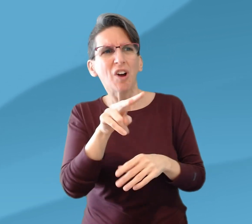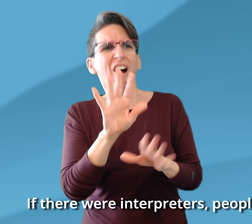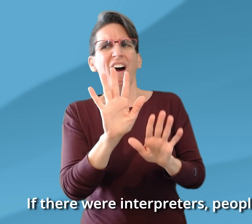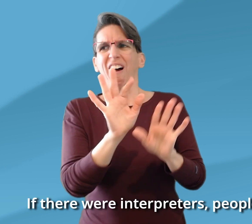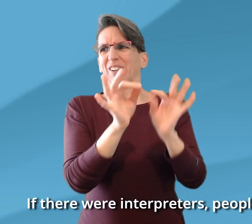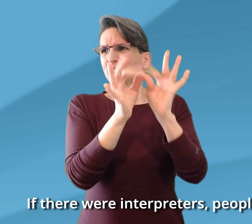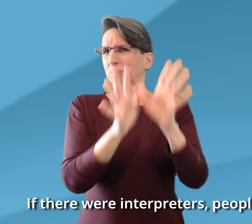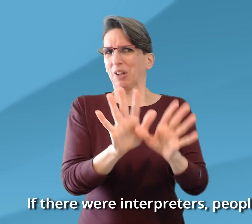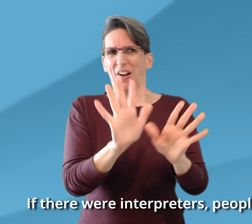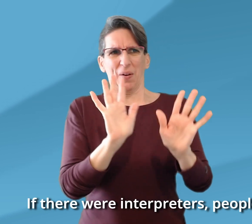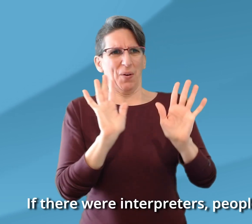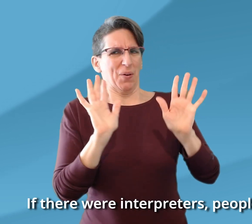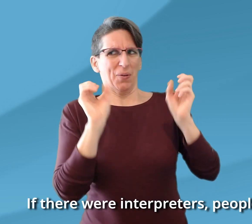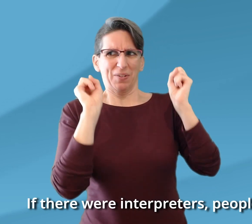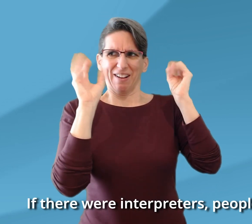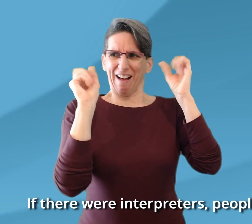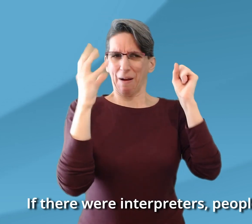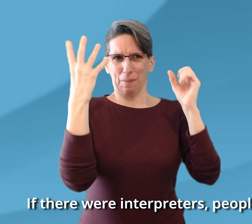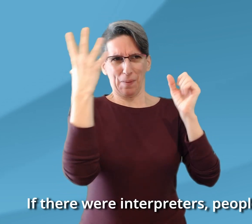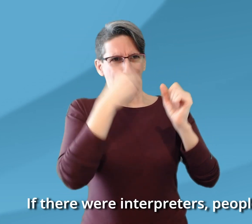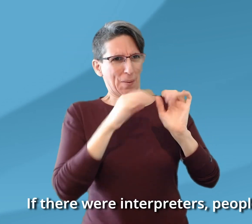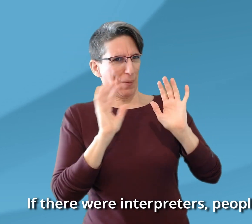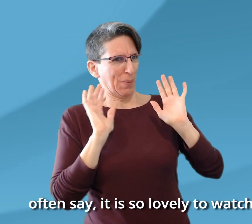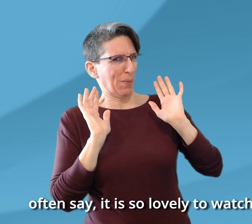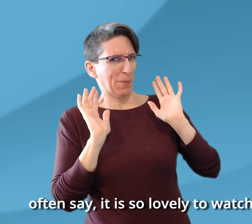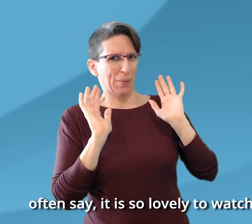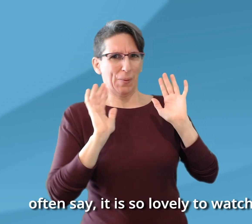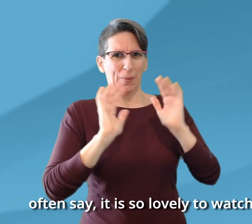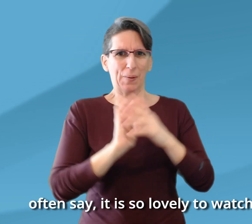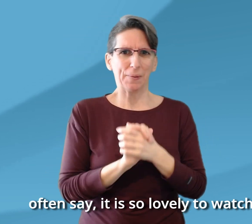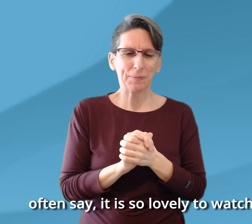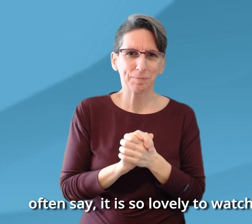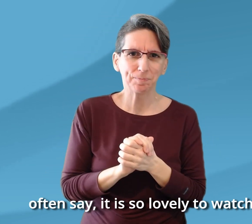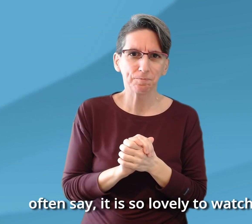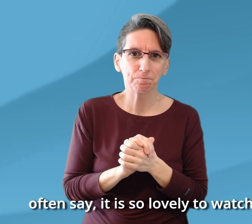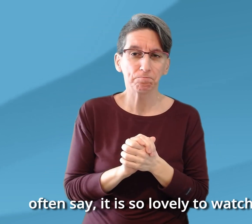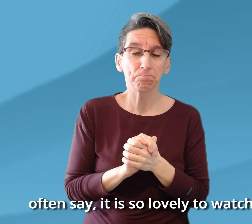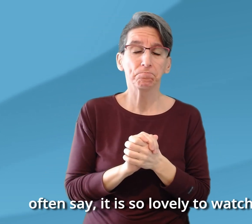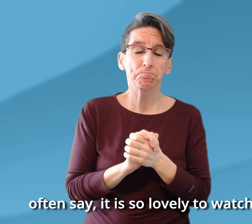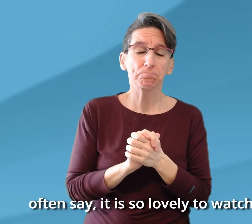If there were interpreters, people often say, it is so lovely to watch.